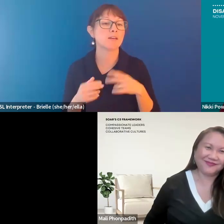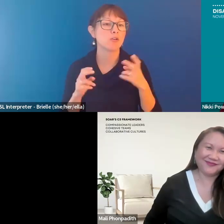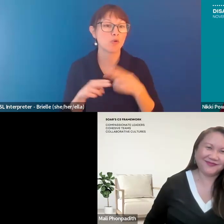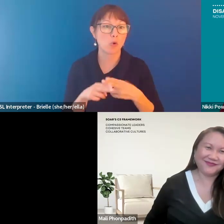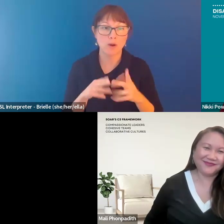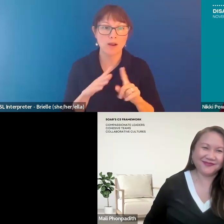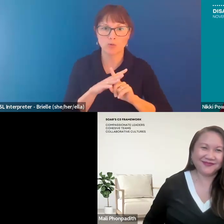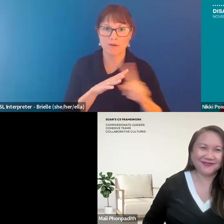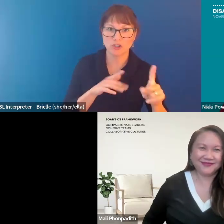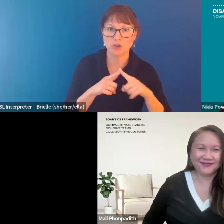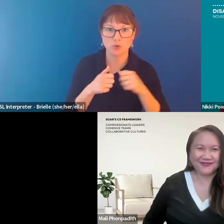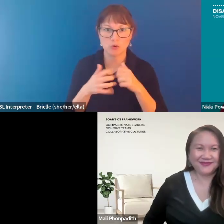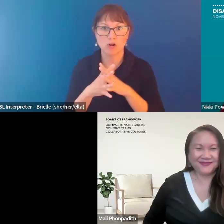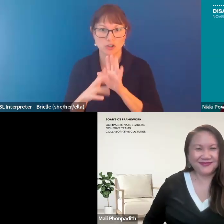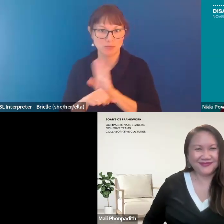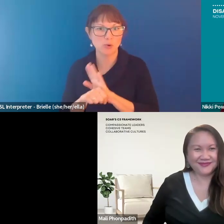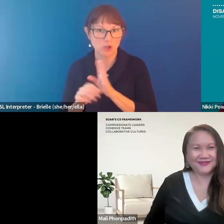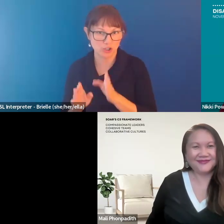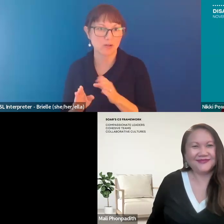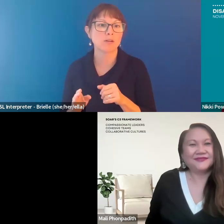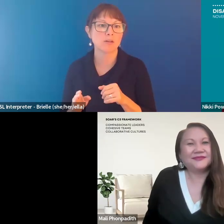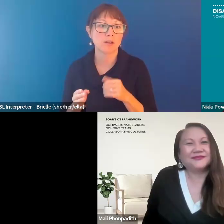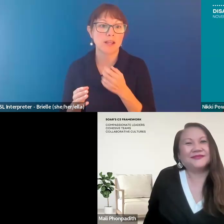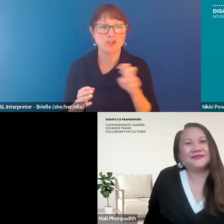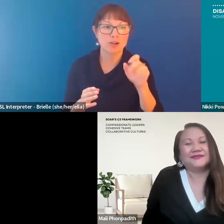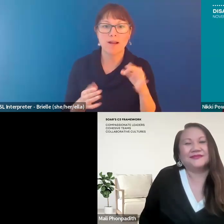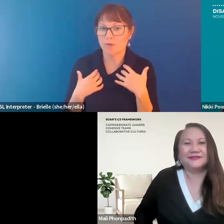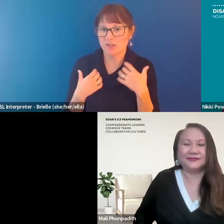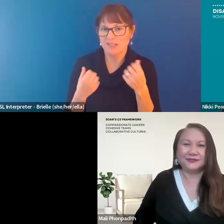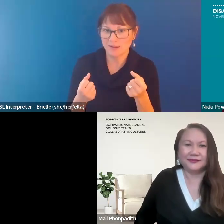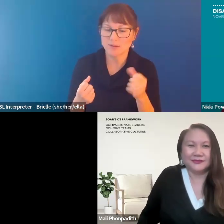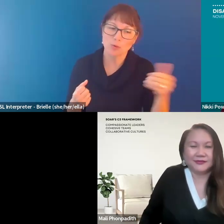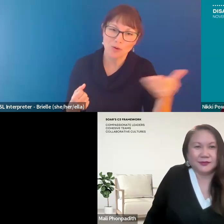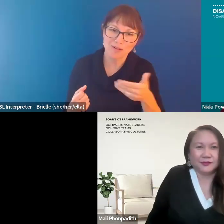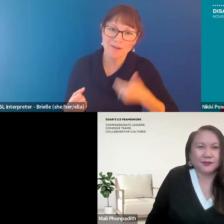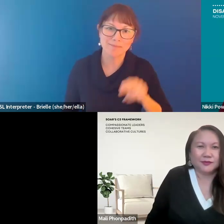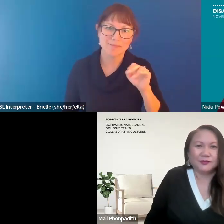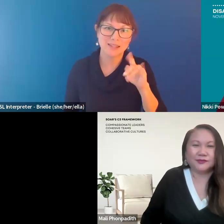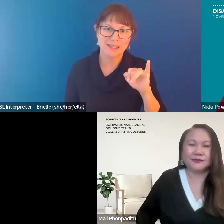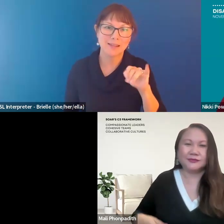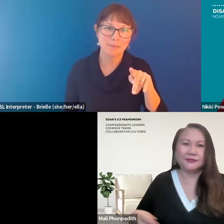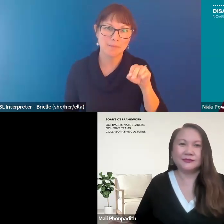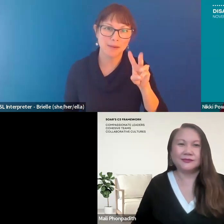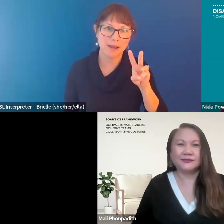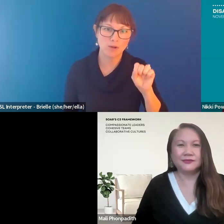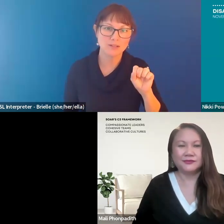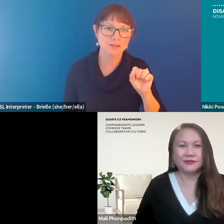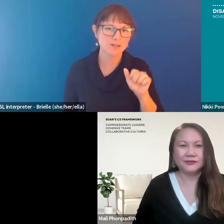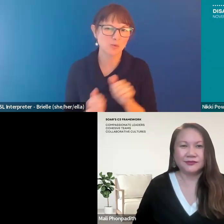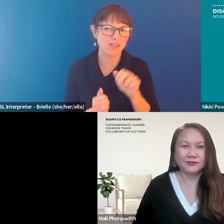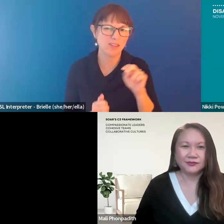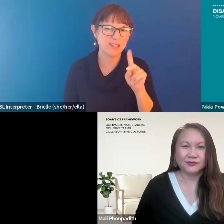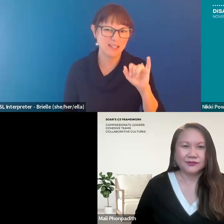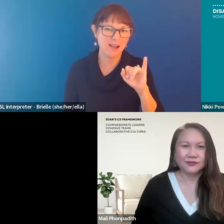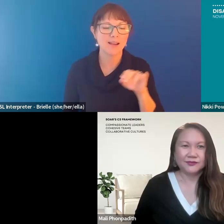a Journey of Resilience. And welcome. I'm Nikki Powis with the National Disability Institute. If you would like to